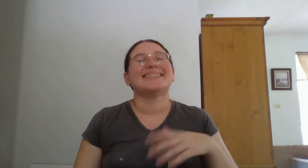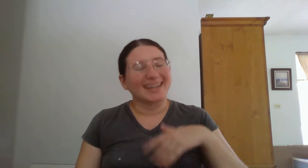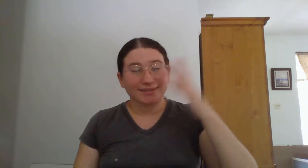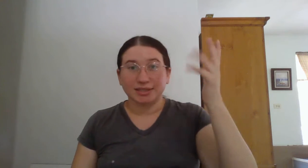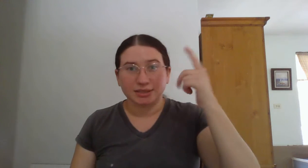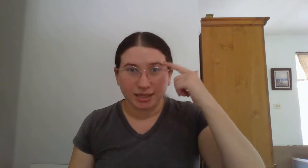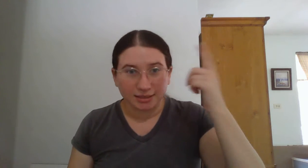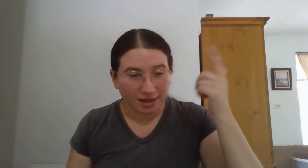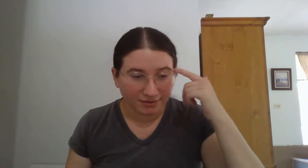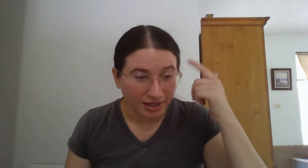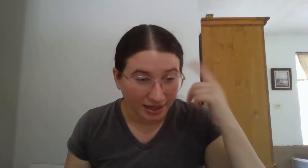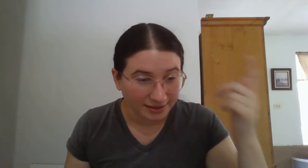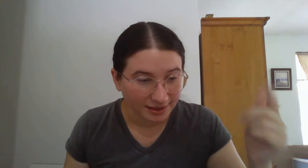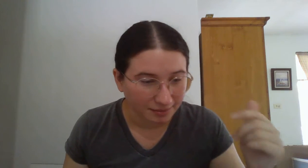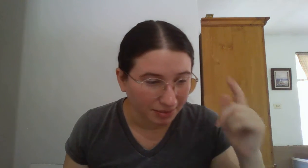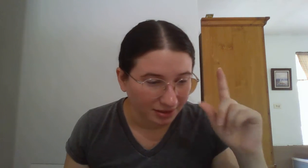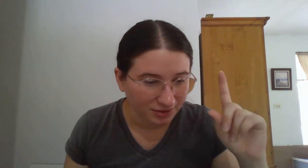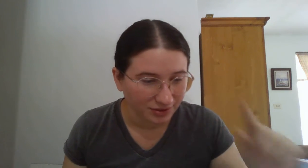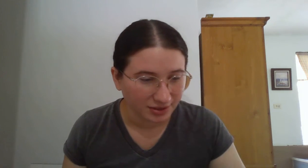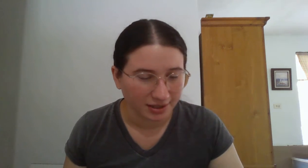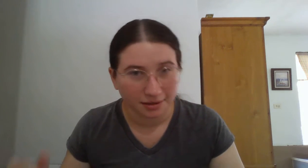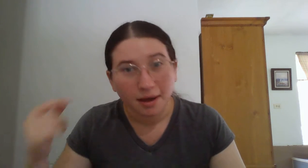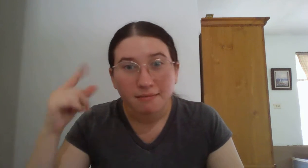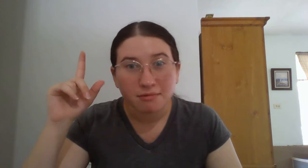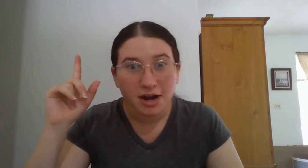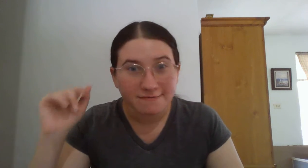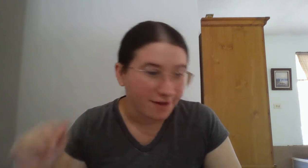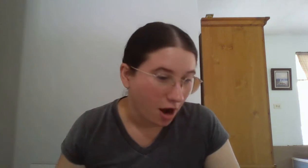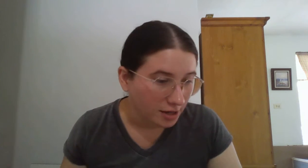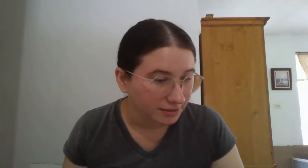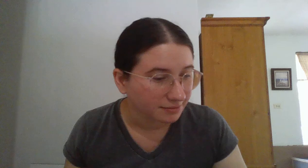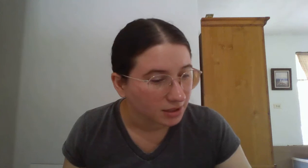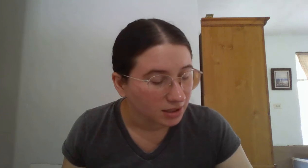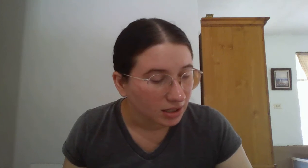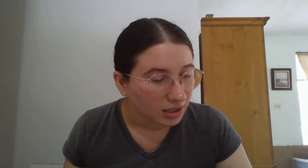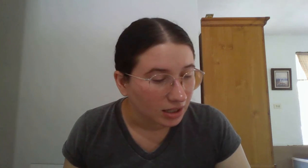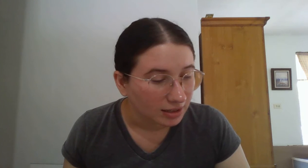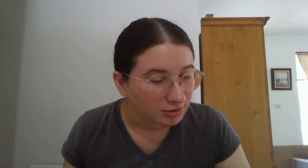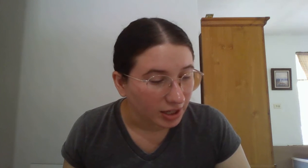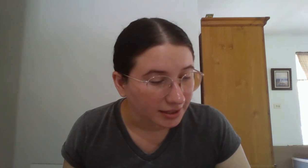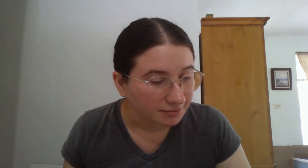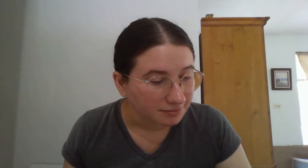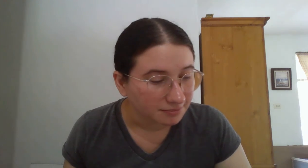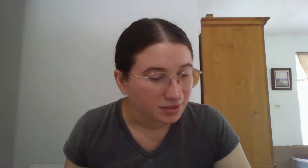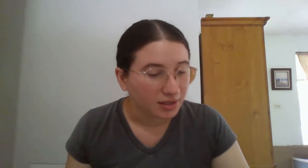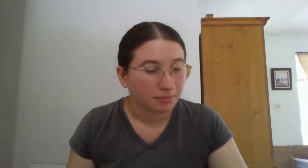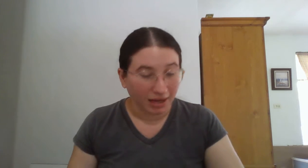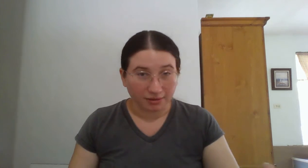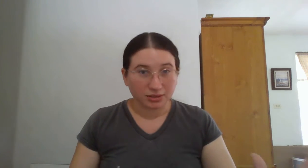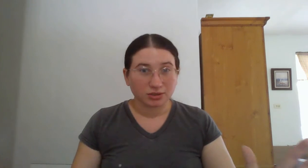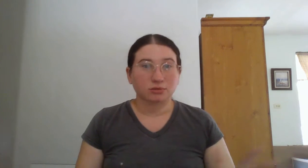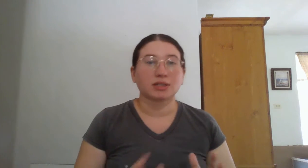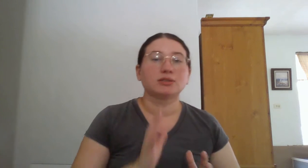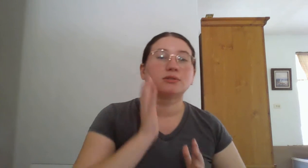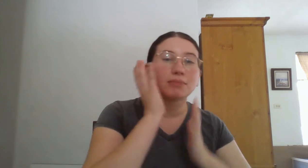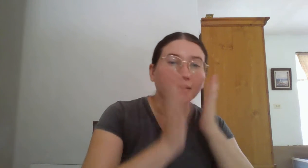I forgot how to sign embarrassed for a second. Brain fart. Let me try again. Embarrassed, right? So